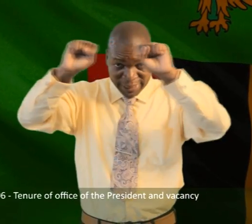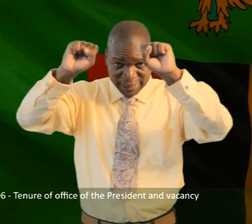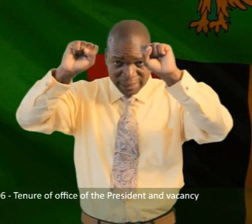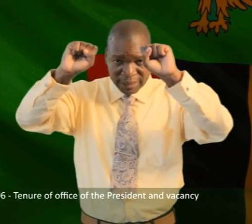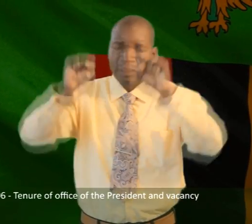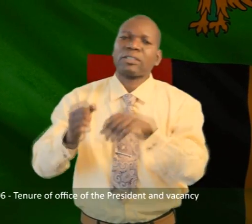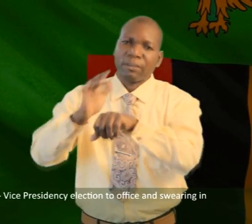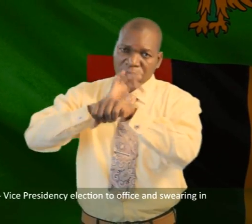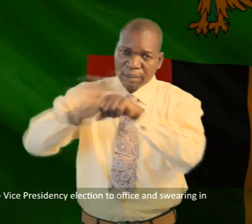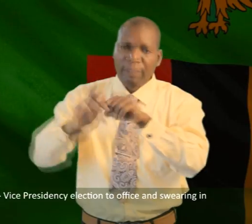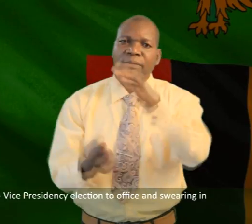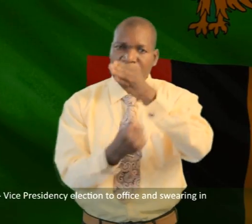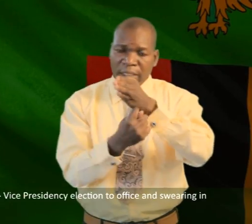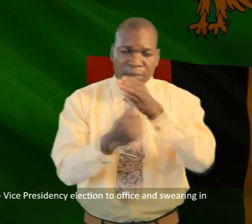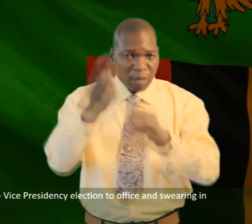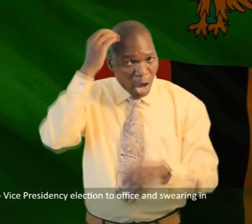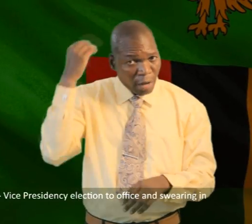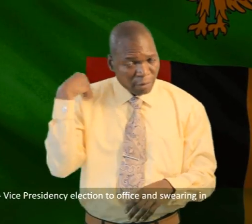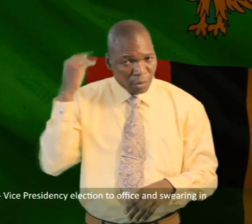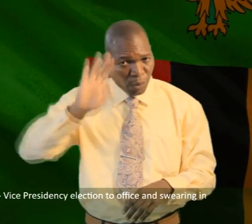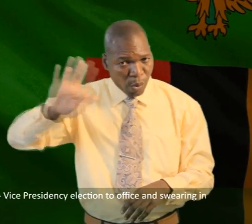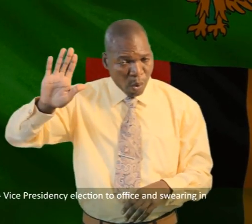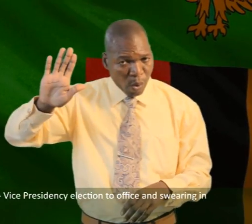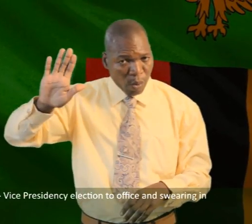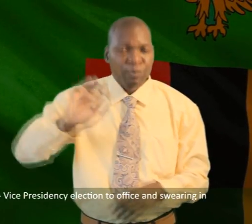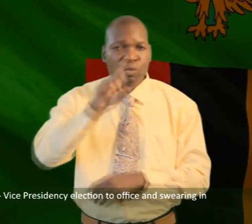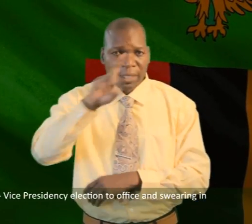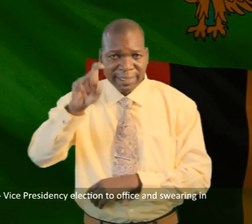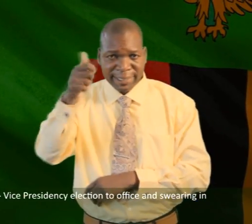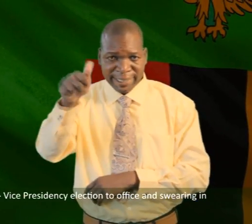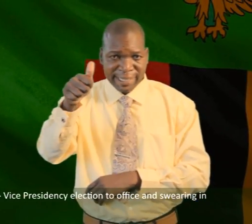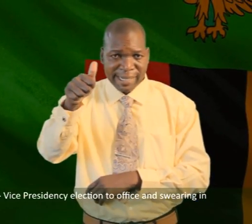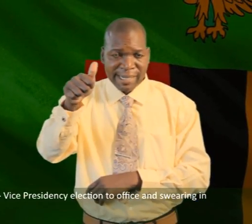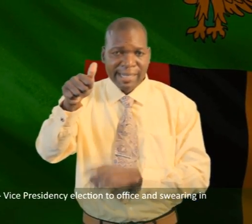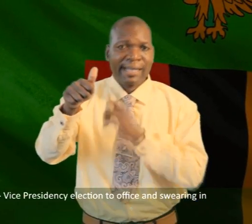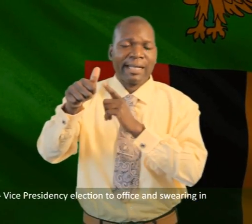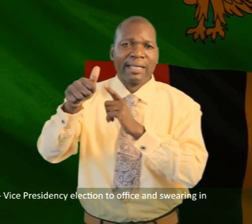vacancy. 110. Vice presidency election to office and swearing in.